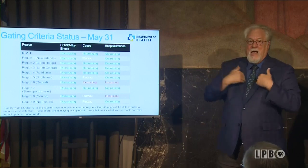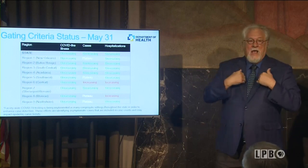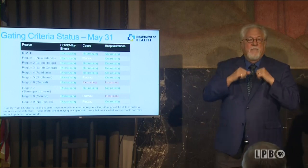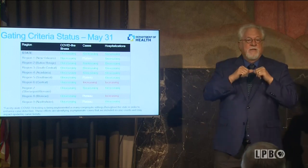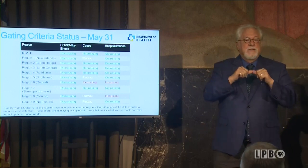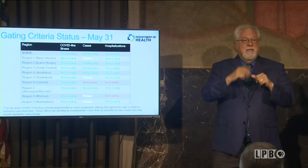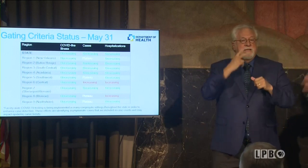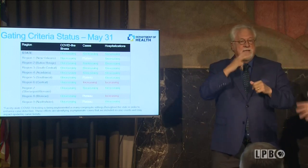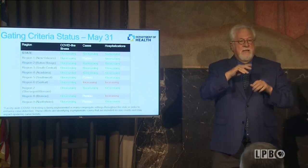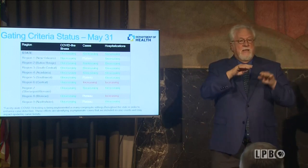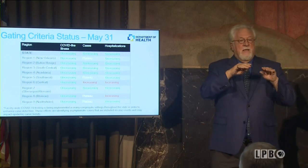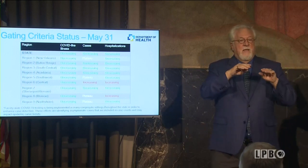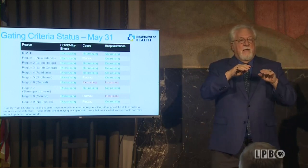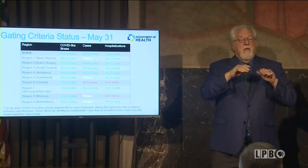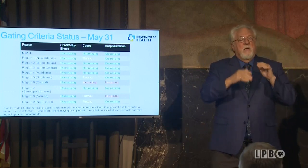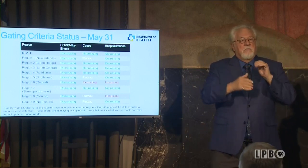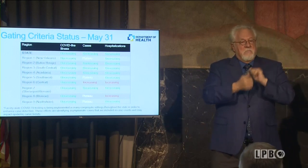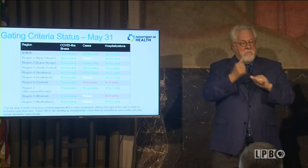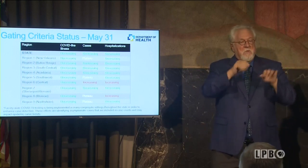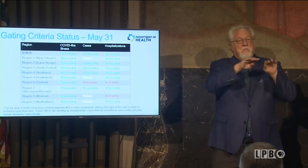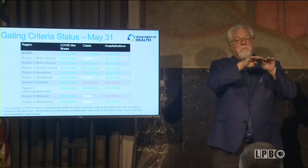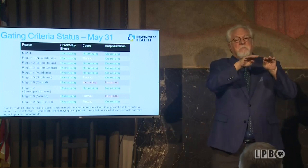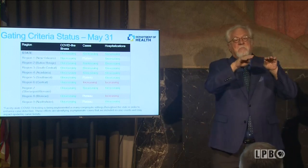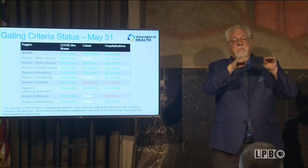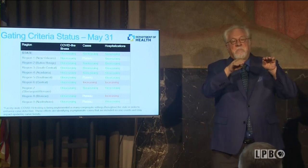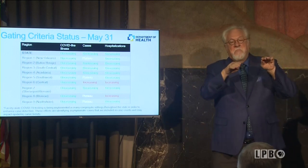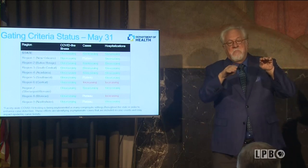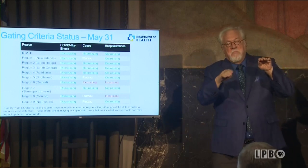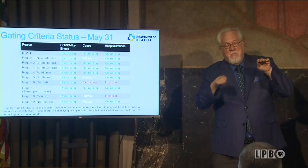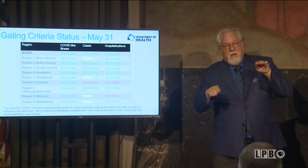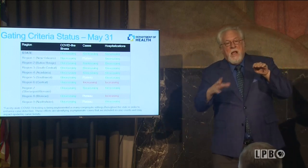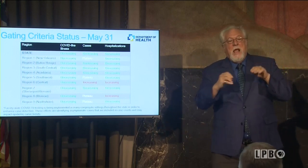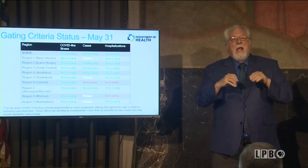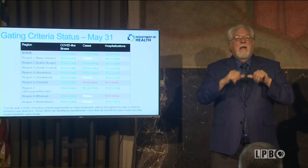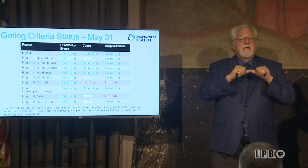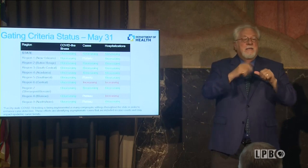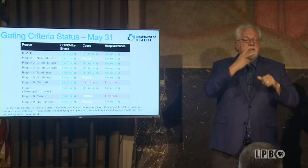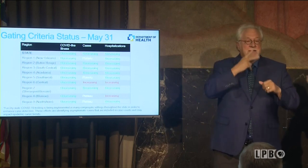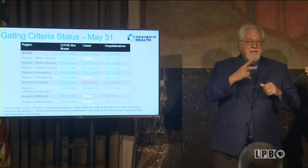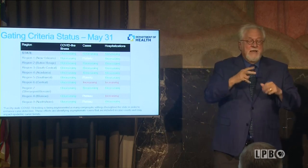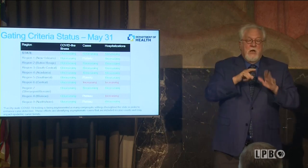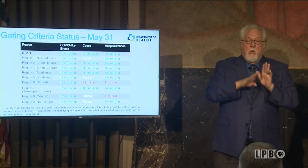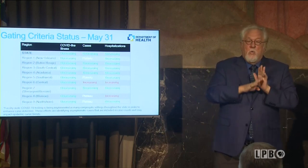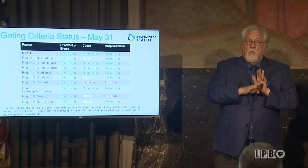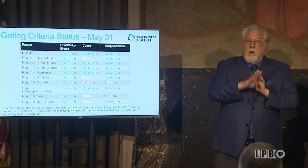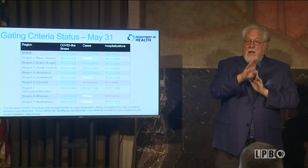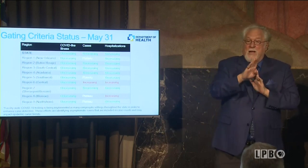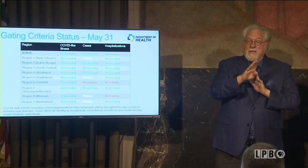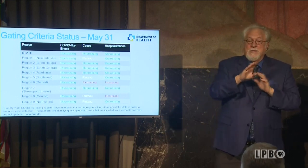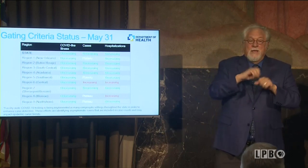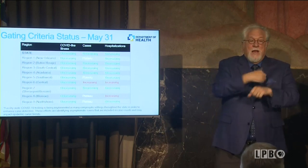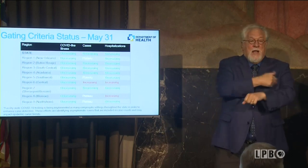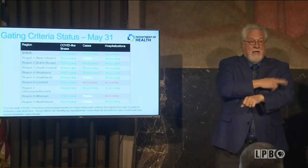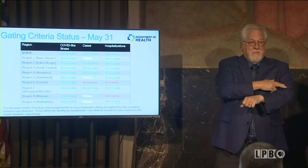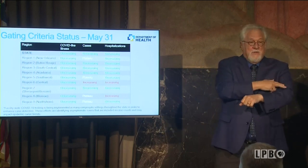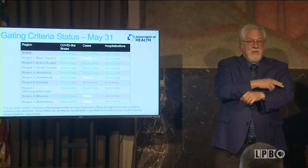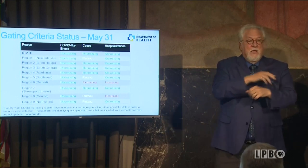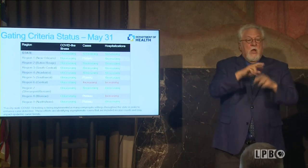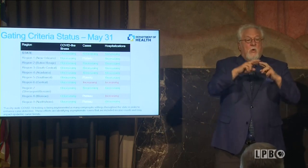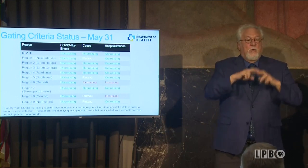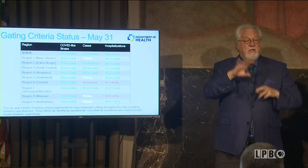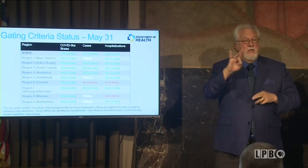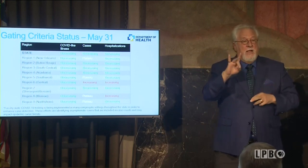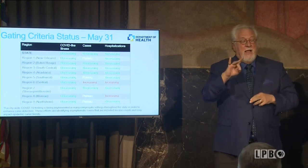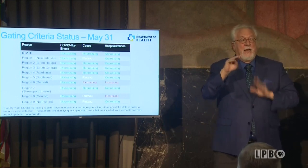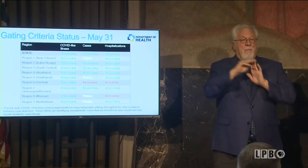consistently seen, by and large, decreases across most of the state. We've also consistently seen, unfortunately, a rise in hospitalizations in Region 8, the